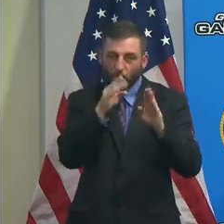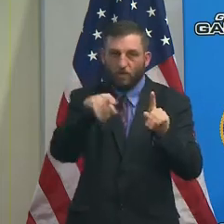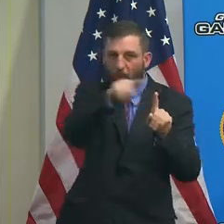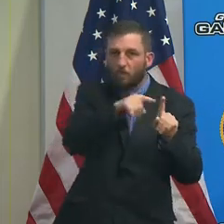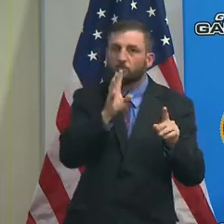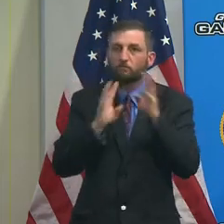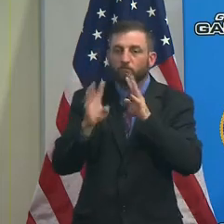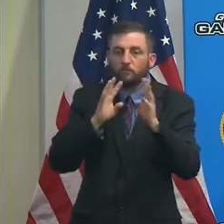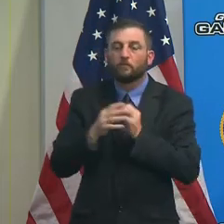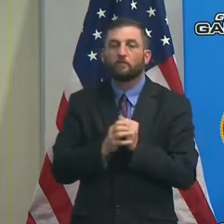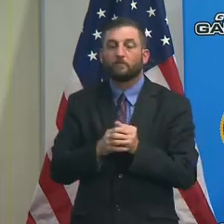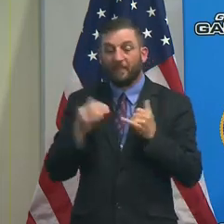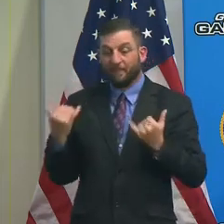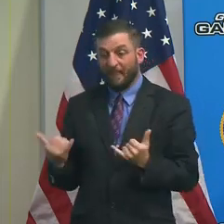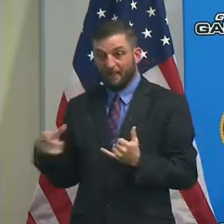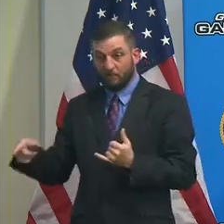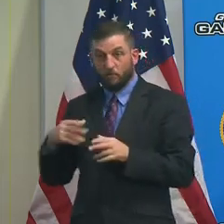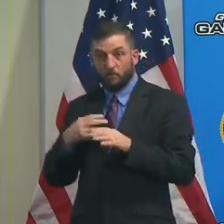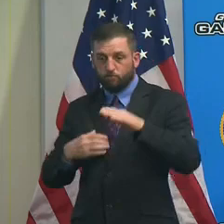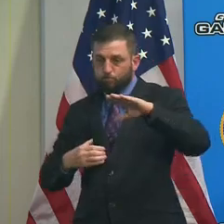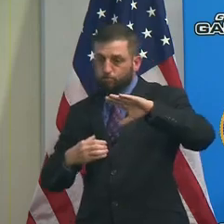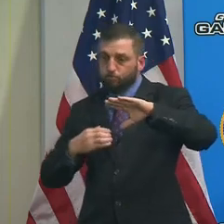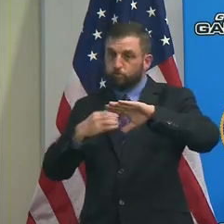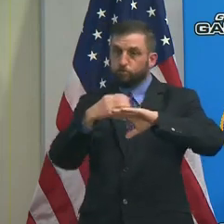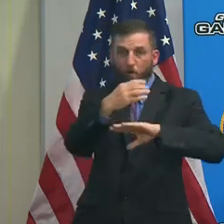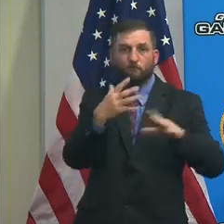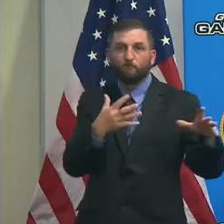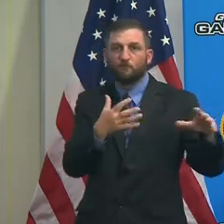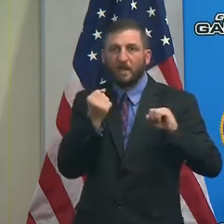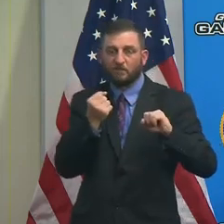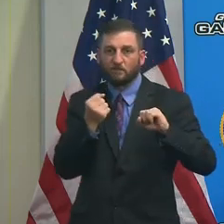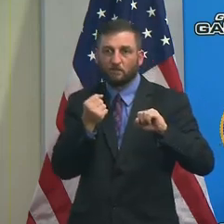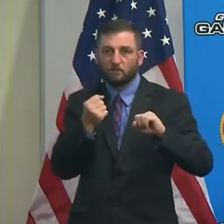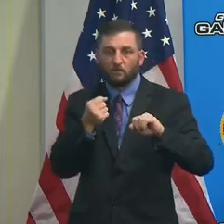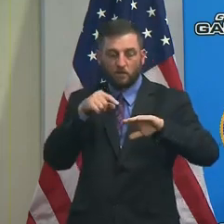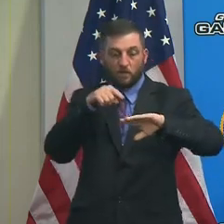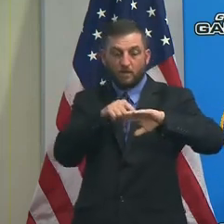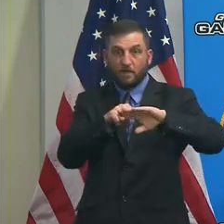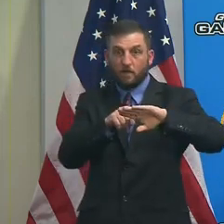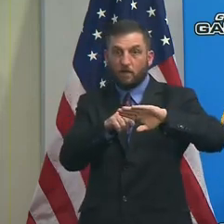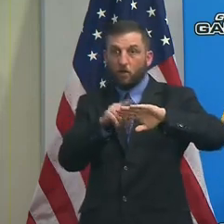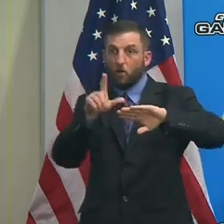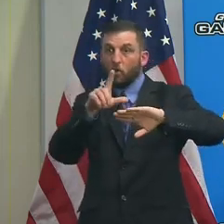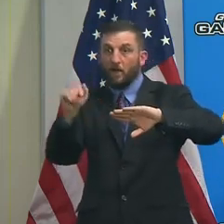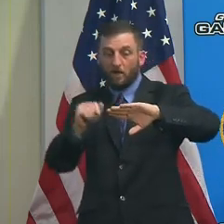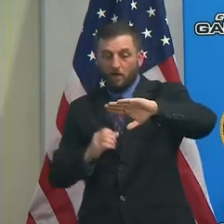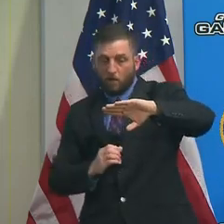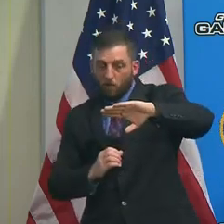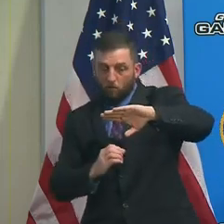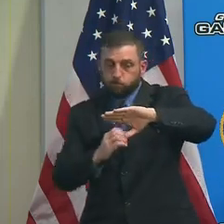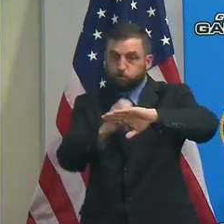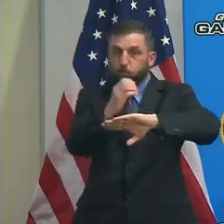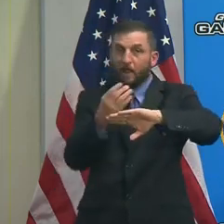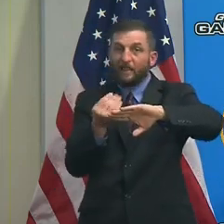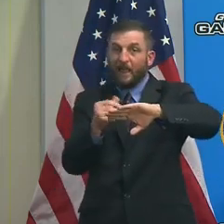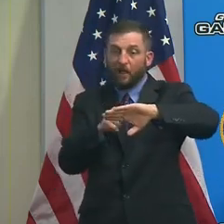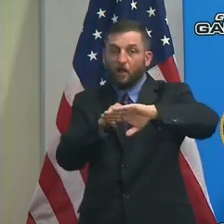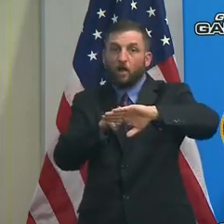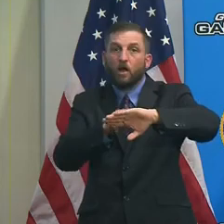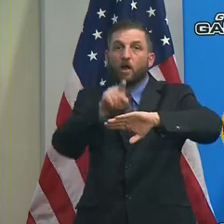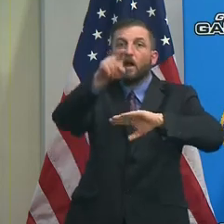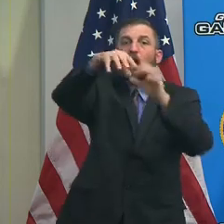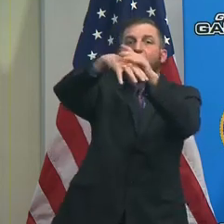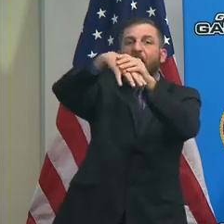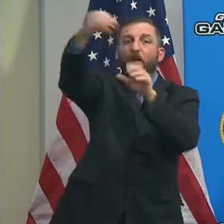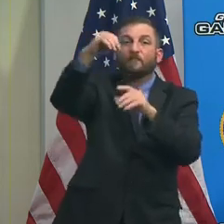is moving relatively quickly from the time it hits the shore to about to when it leaves the state should be about